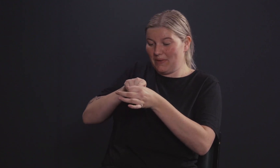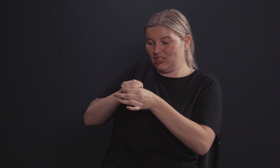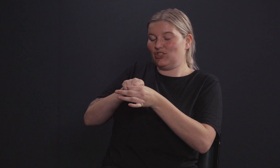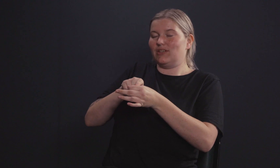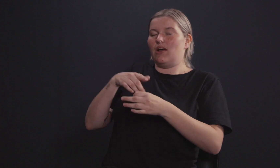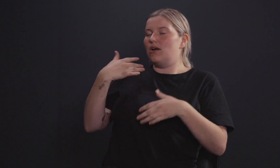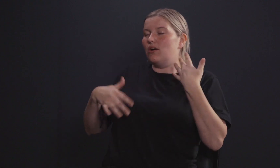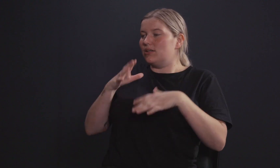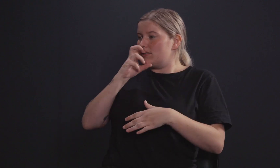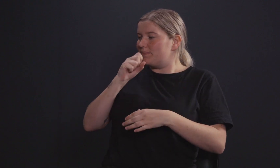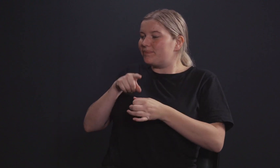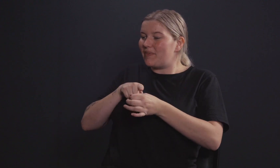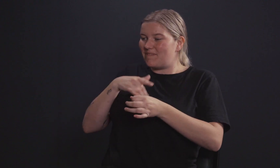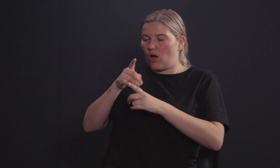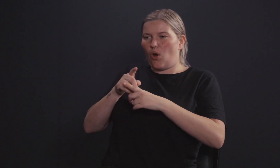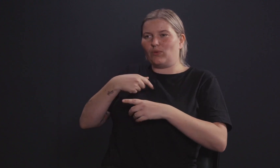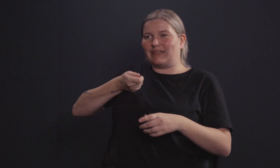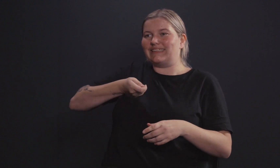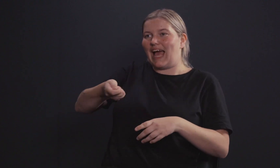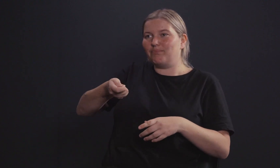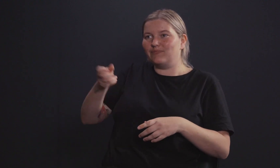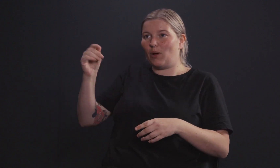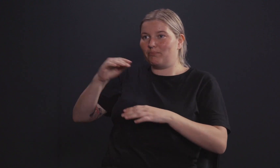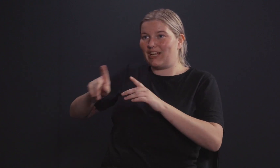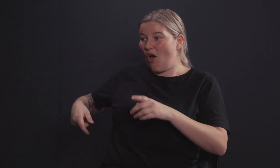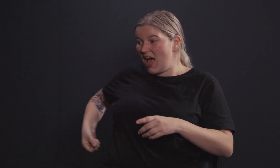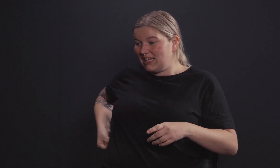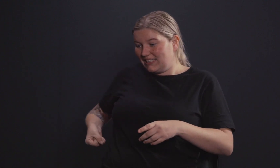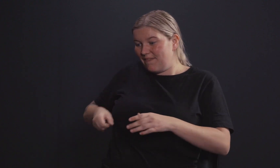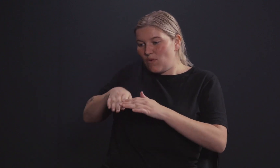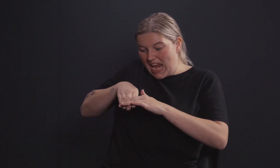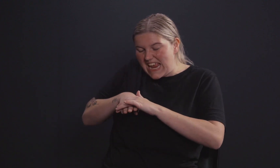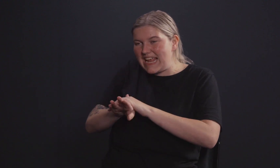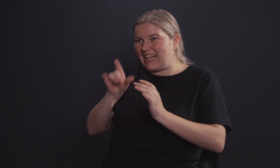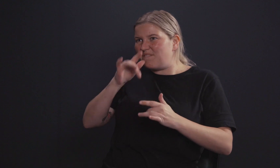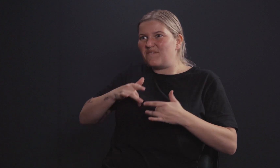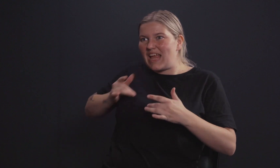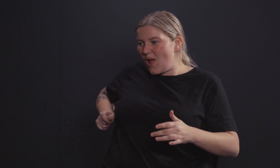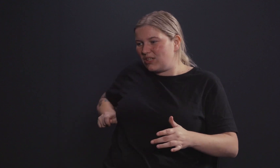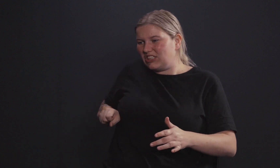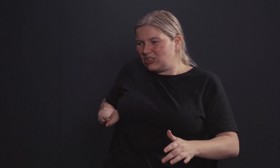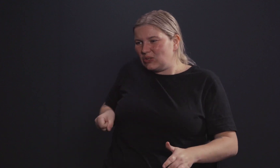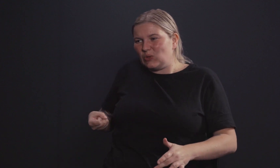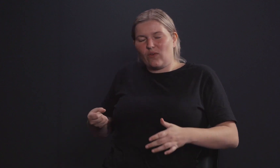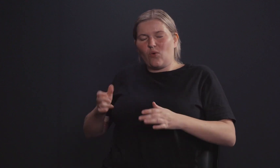well. It was like someone had stabbed a knife into my back. I'll never forget that feeling. It was just so awful.